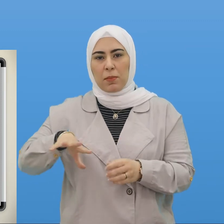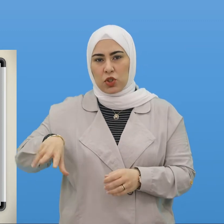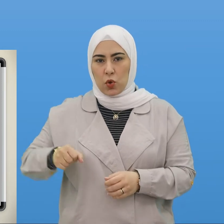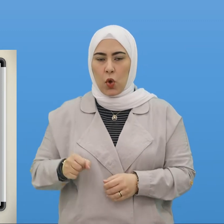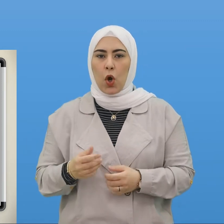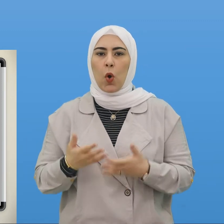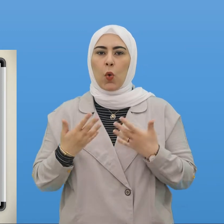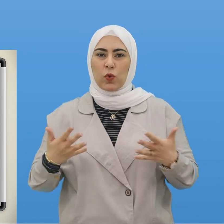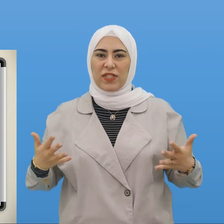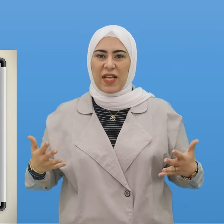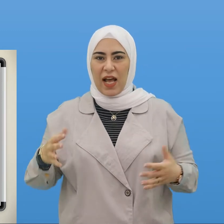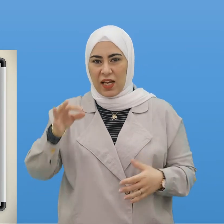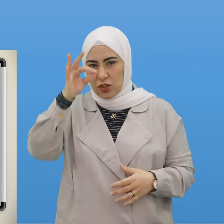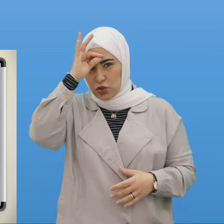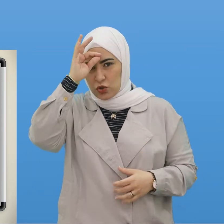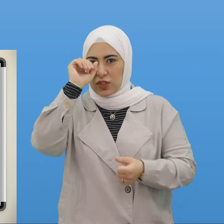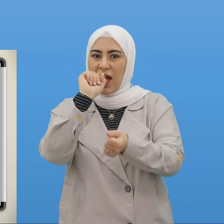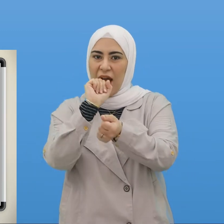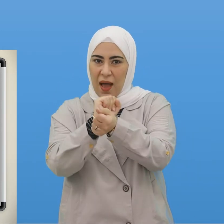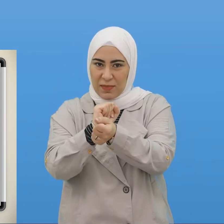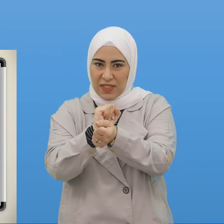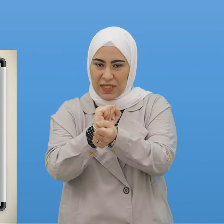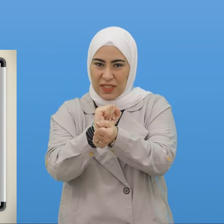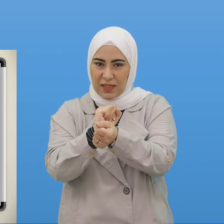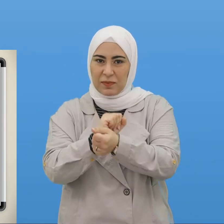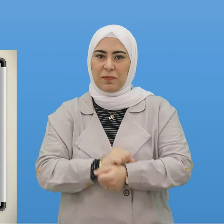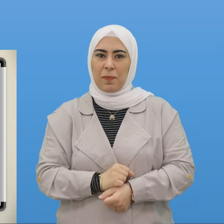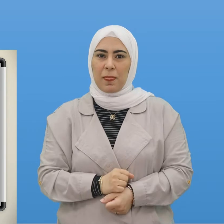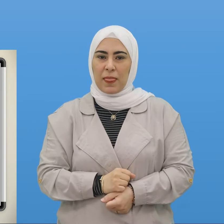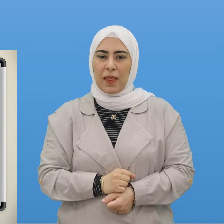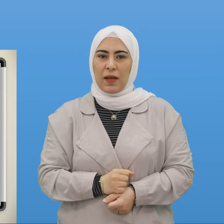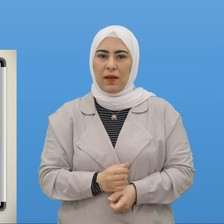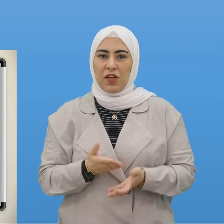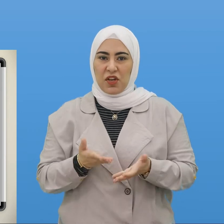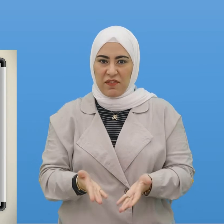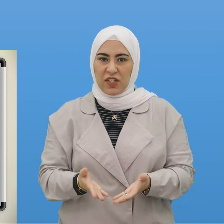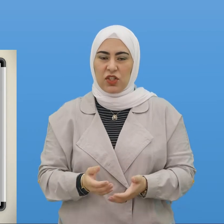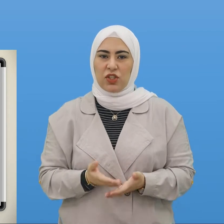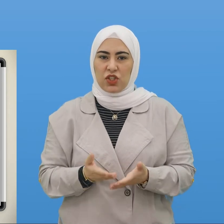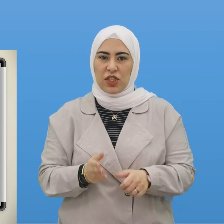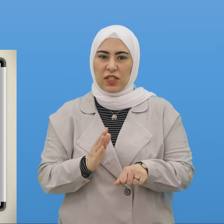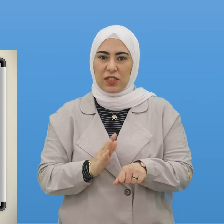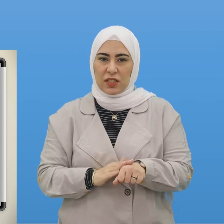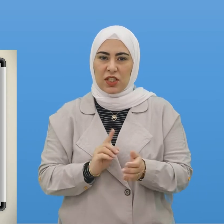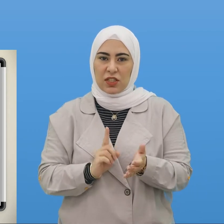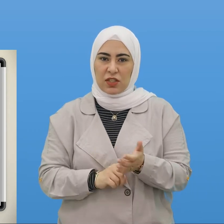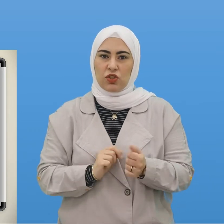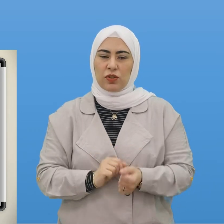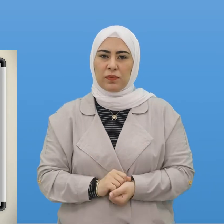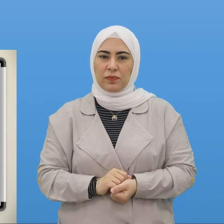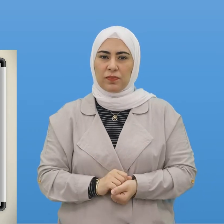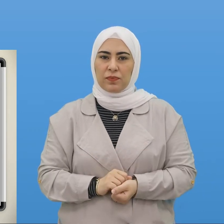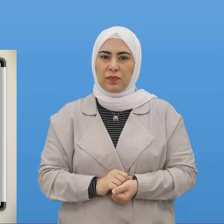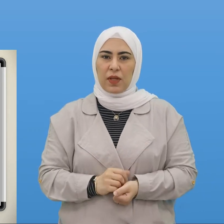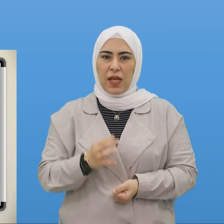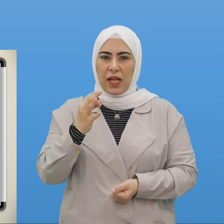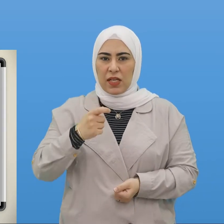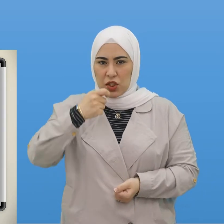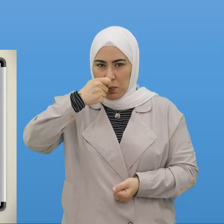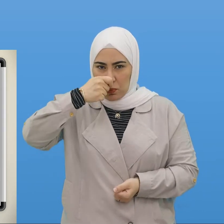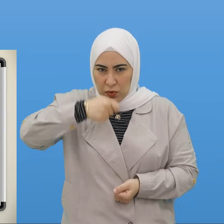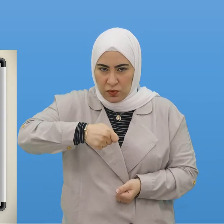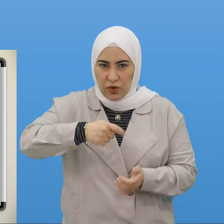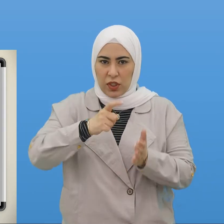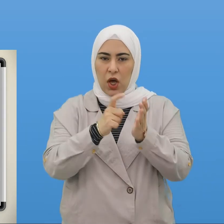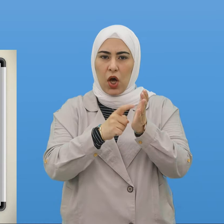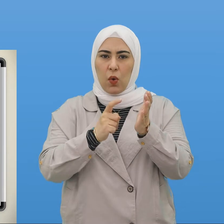and it's easy to track the criminals because something is actually stolen. We need to enforce some laws to